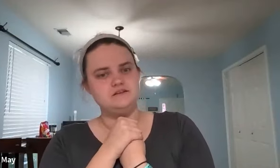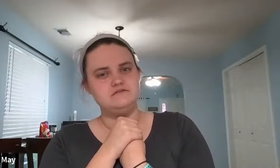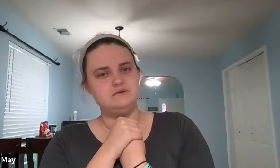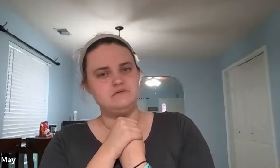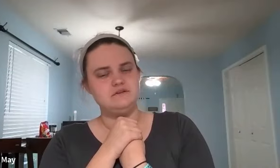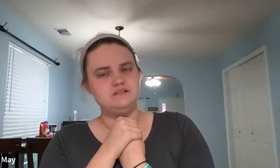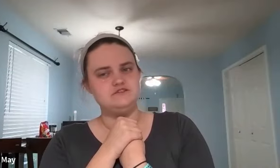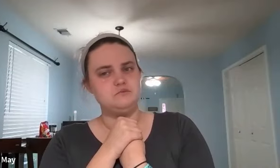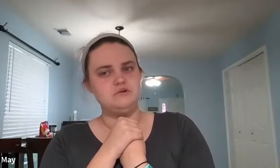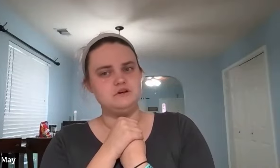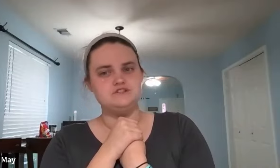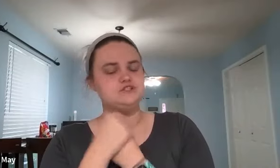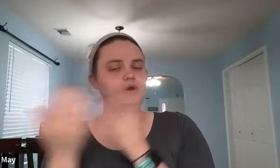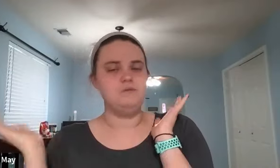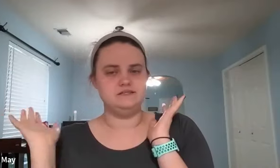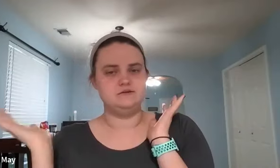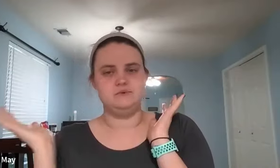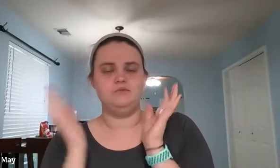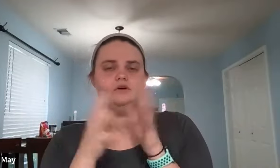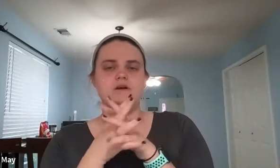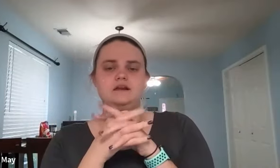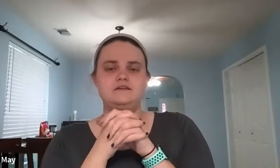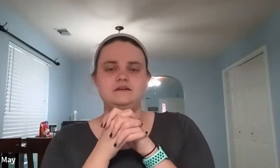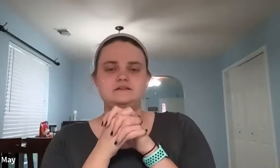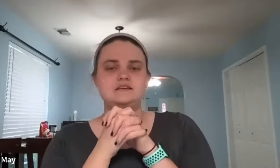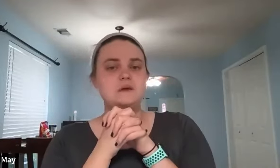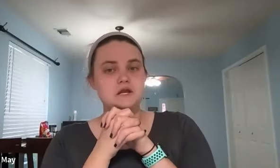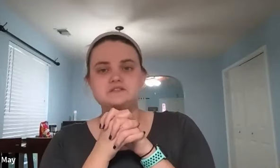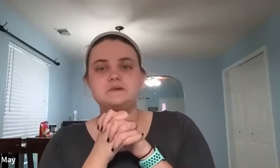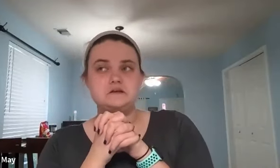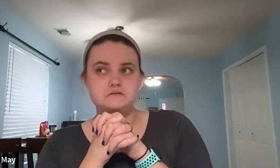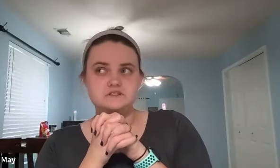myself when I realize there's more, because there's always so many more, and some I know, some I don't.